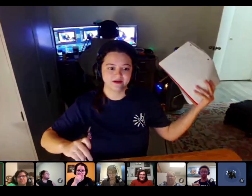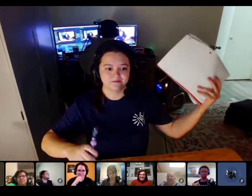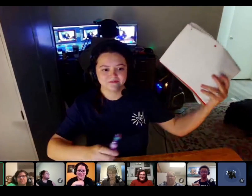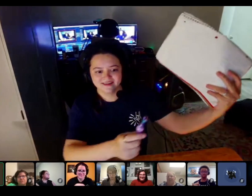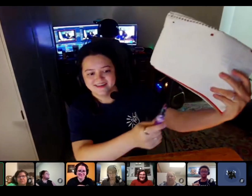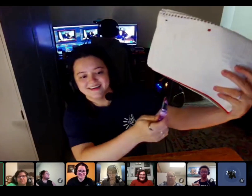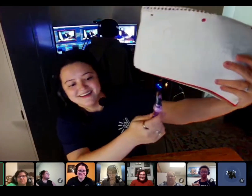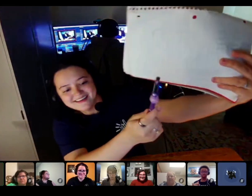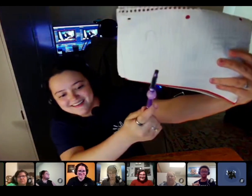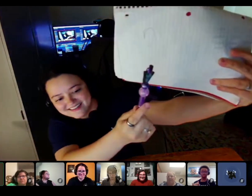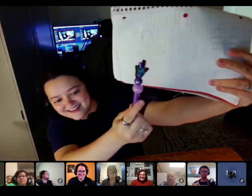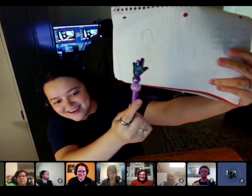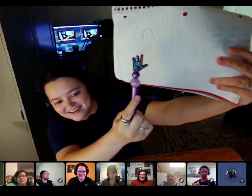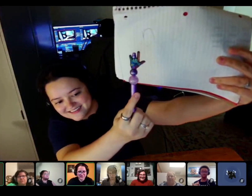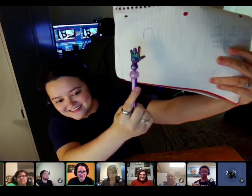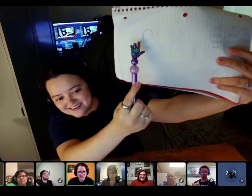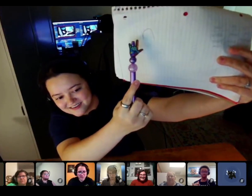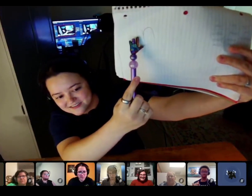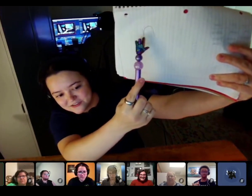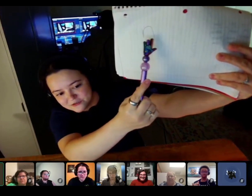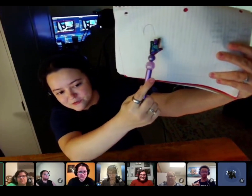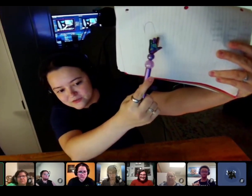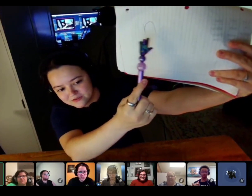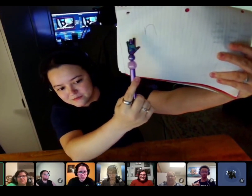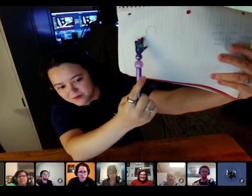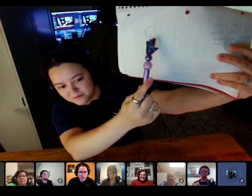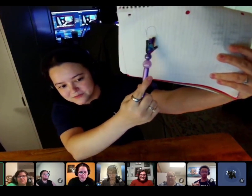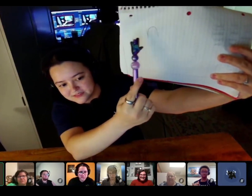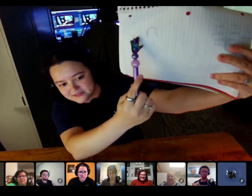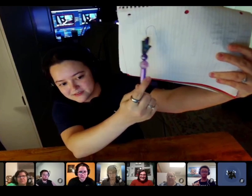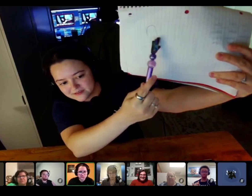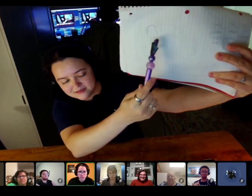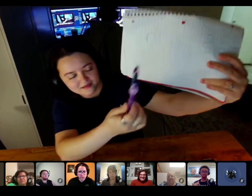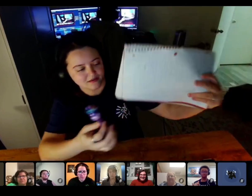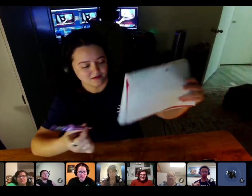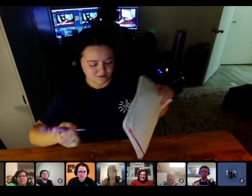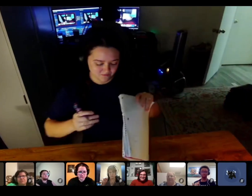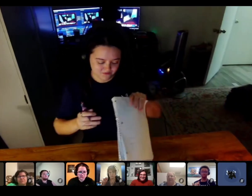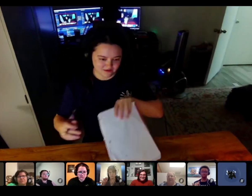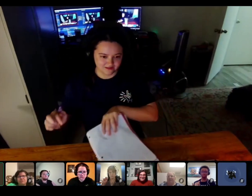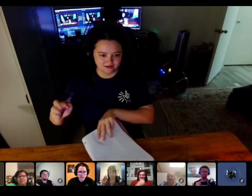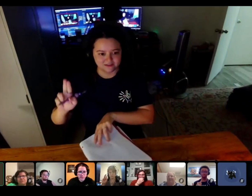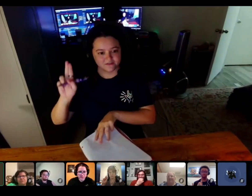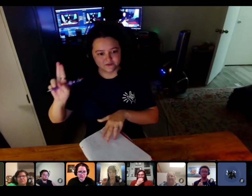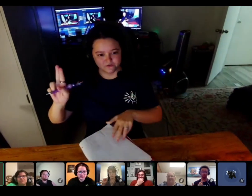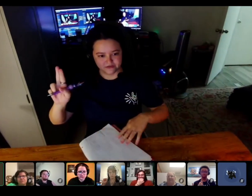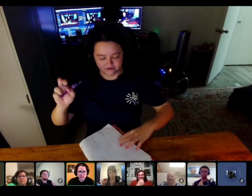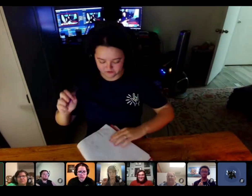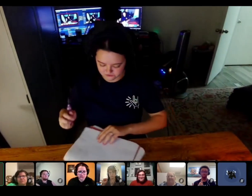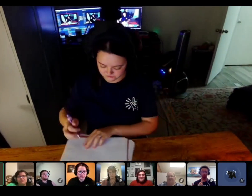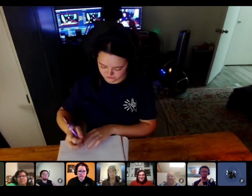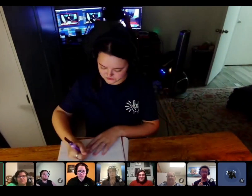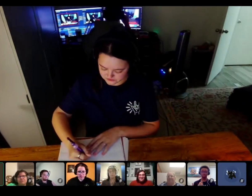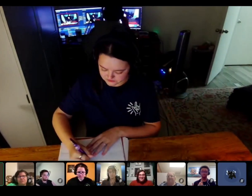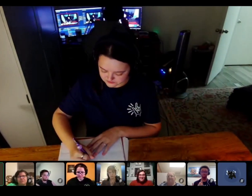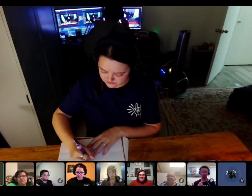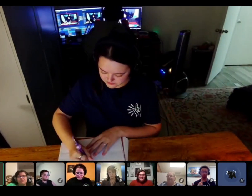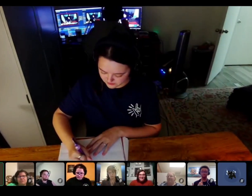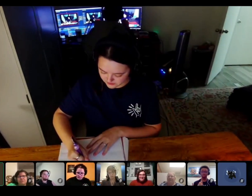am. It has 2 bumps, and that's 2 fingers, versus an